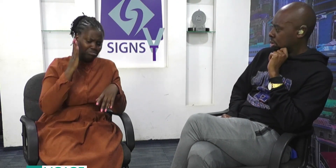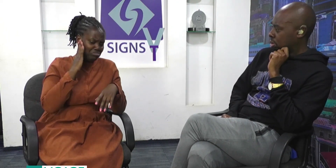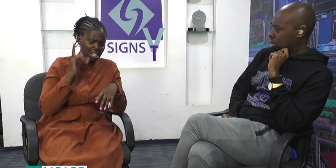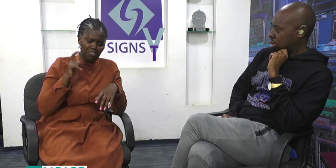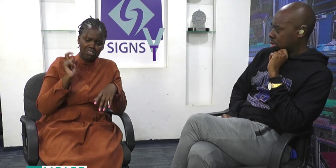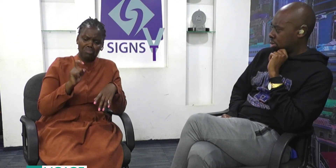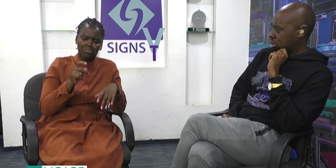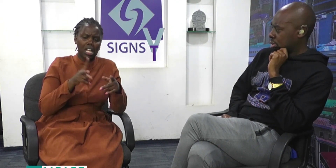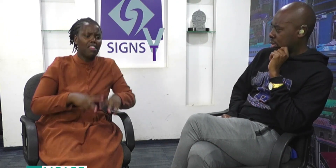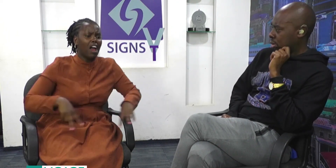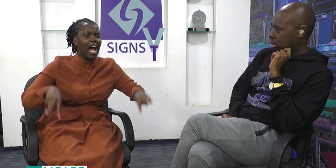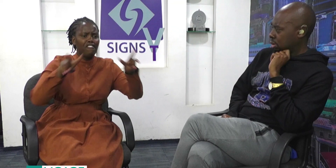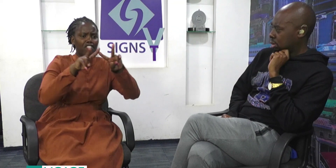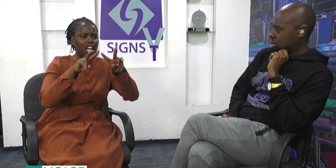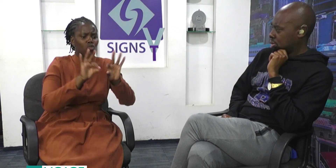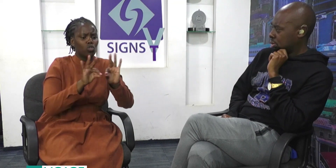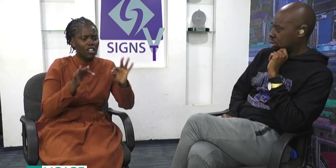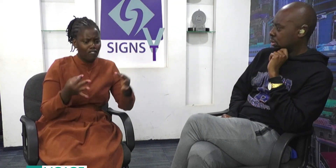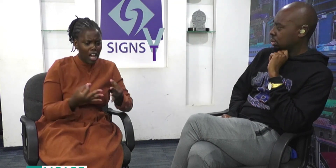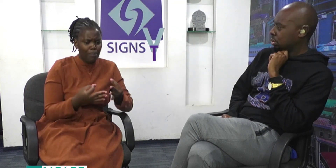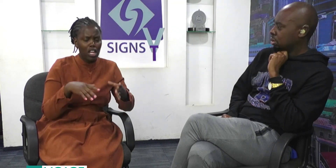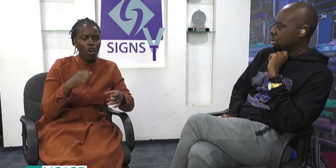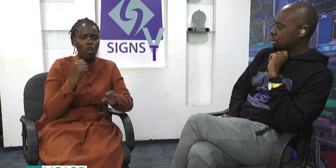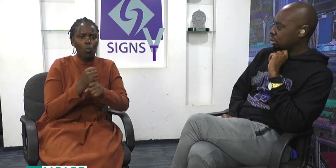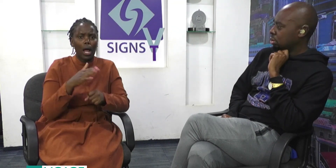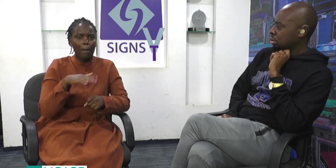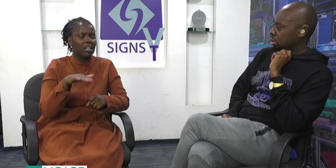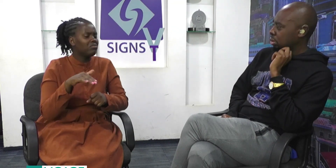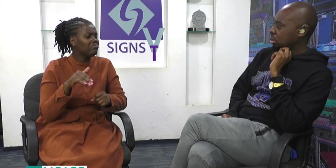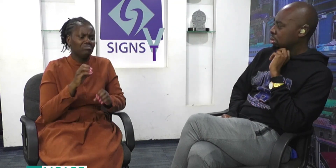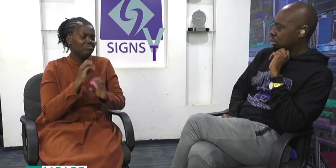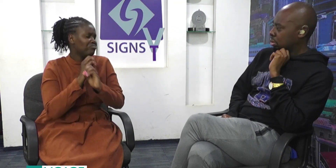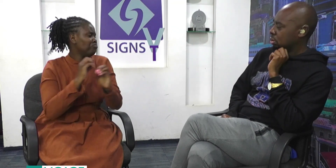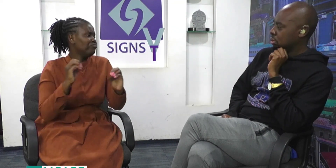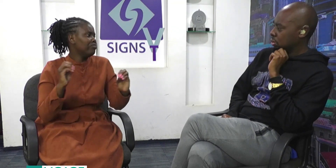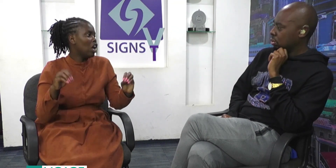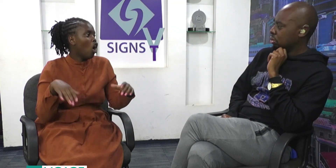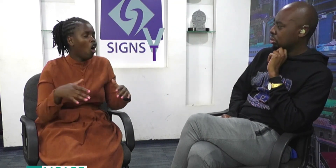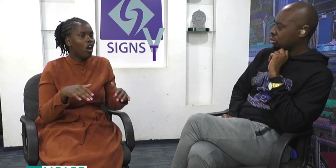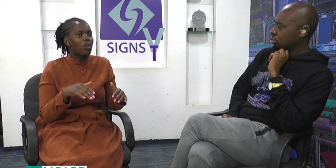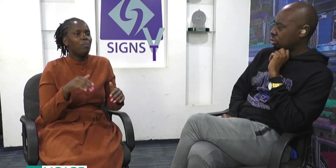especially for parents who have children with special needs, or maybe family members?